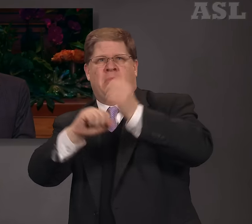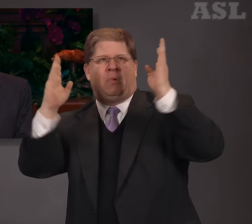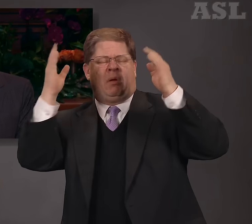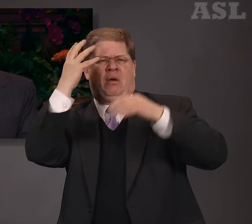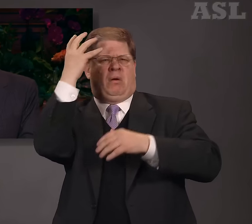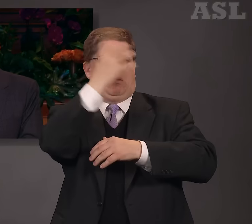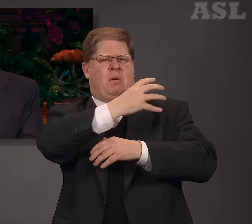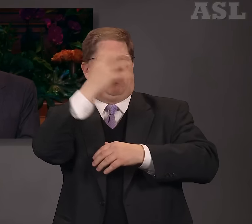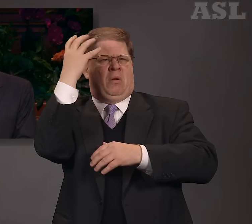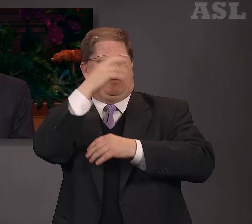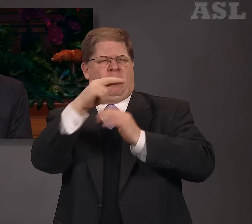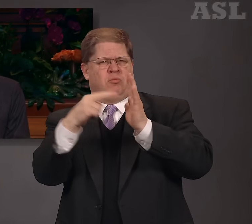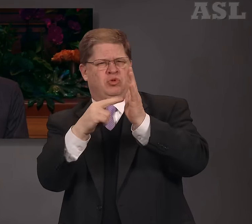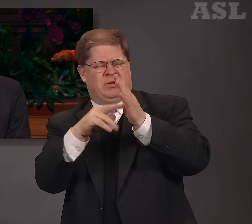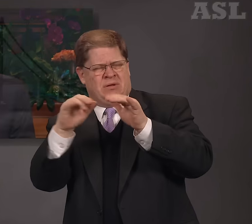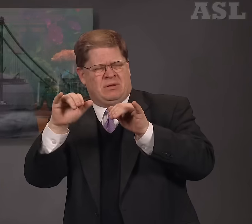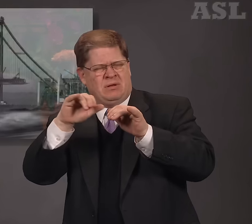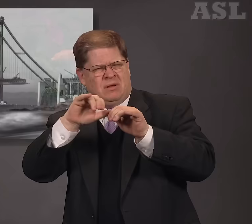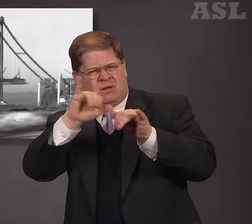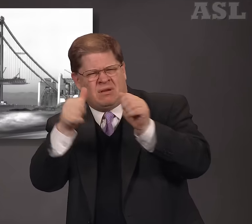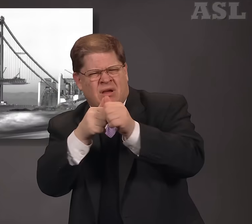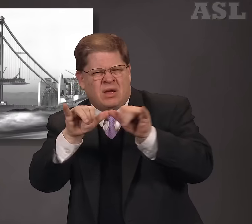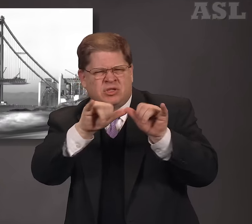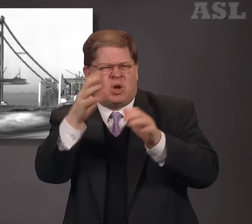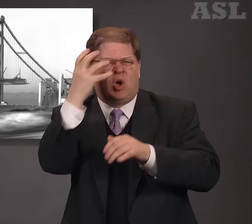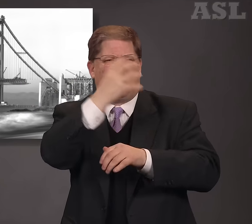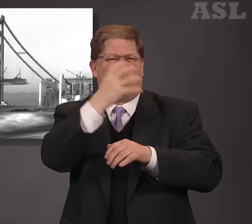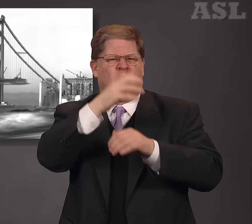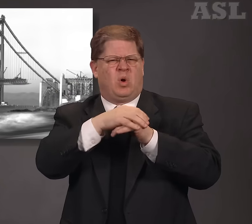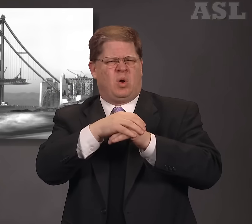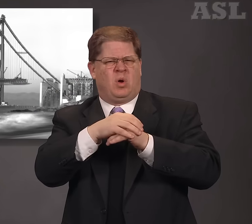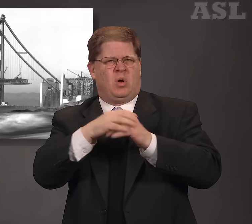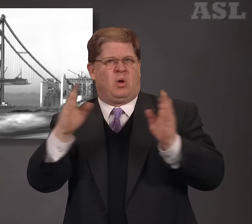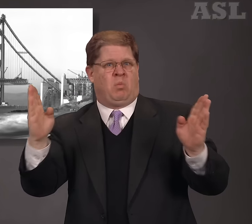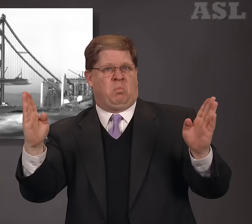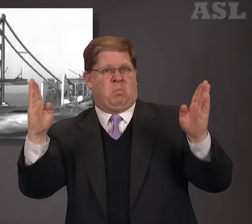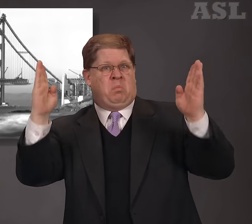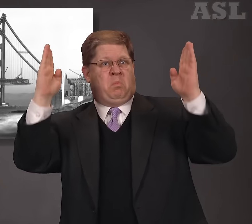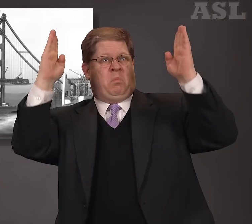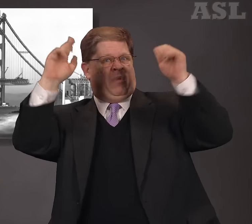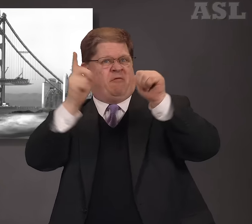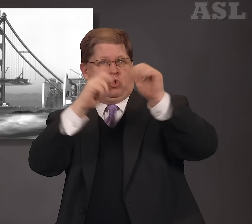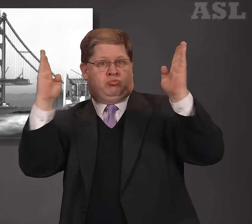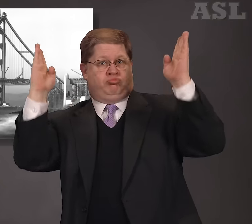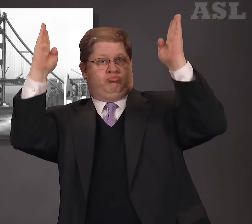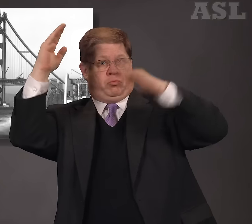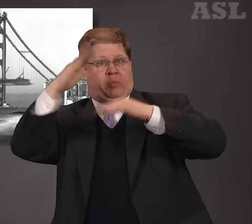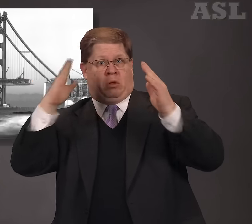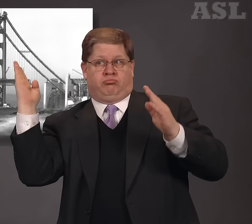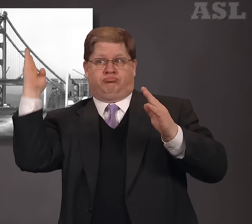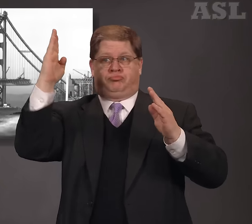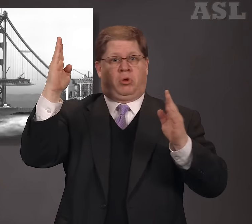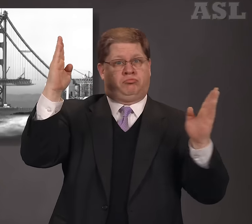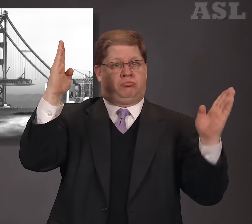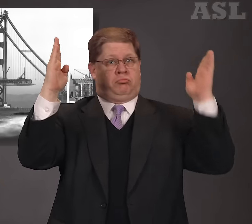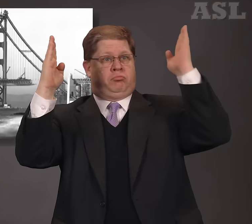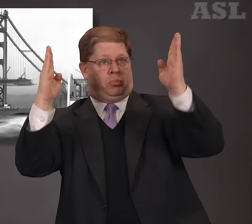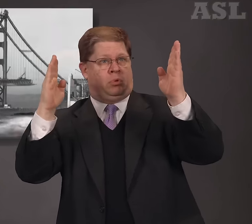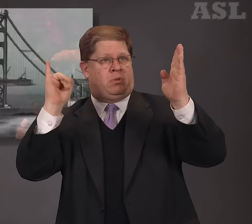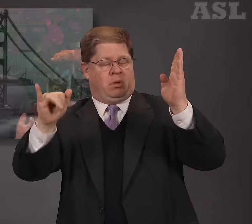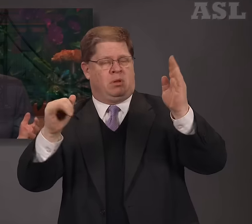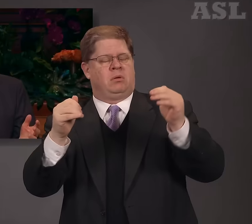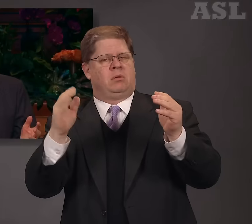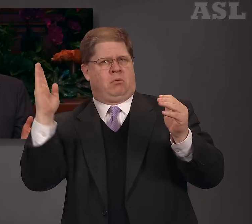the engineering of the bridge. Early construction images of the bridge bear testimony of this engineering principle.